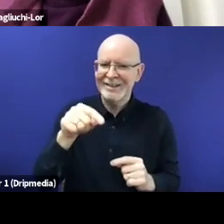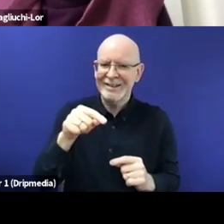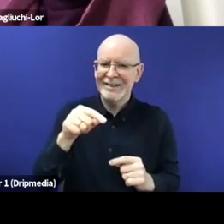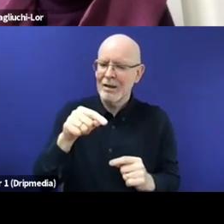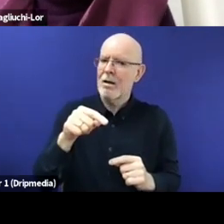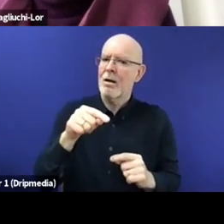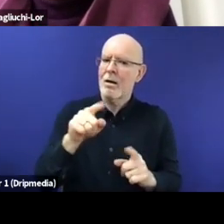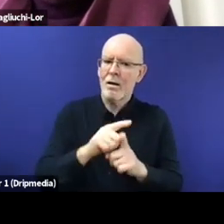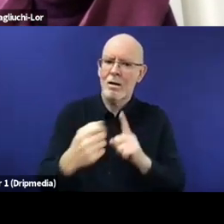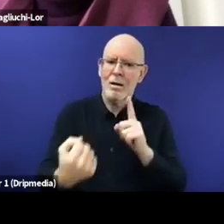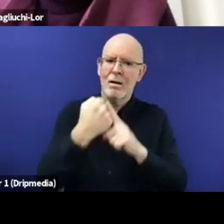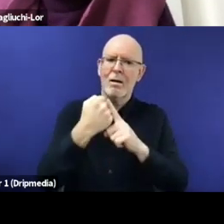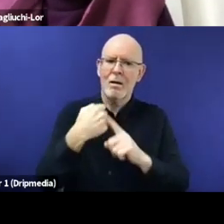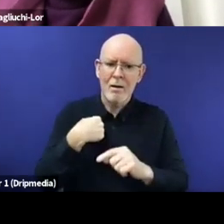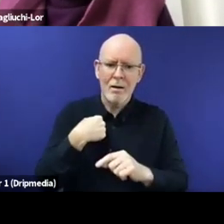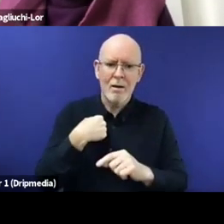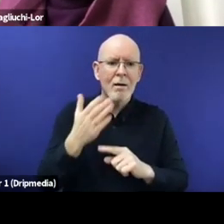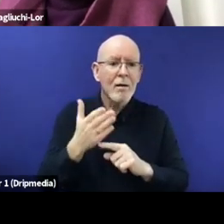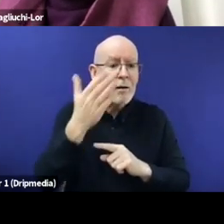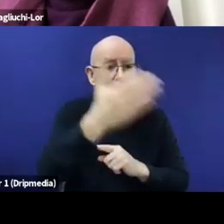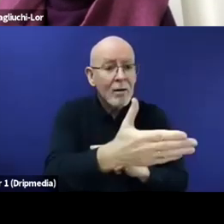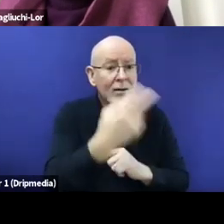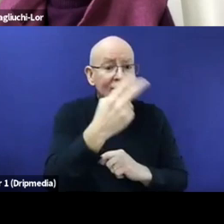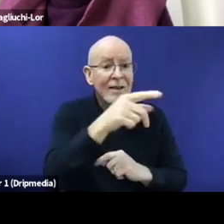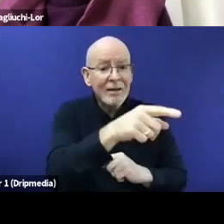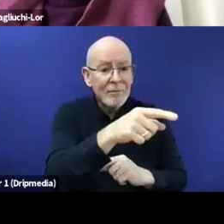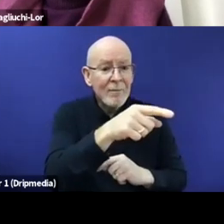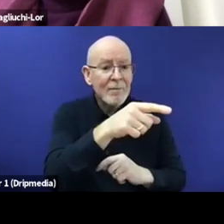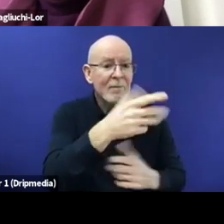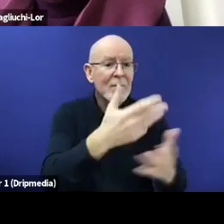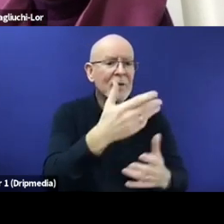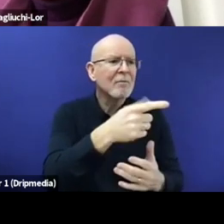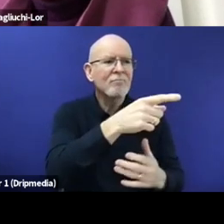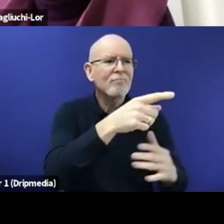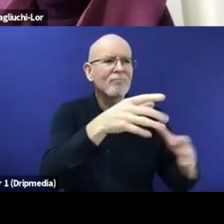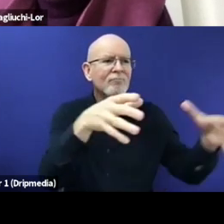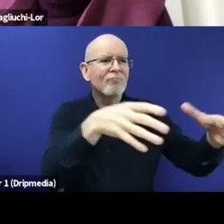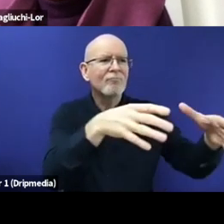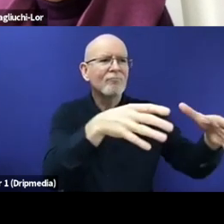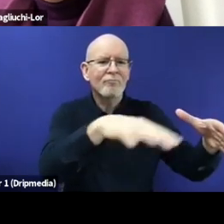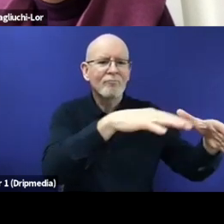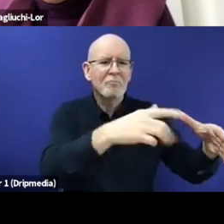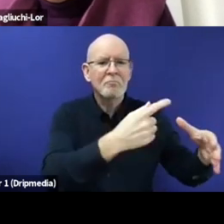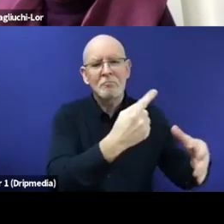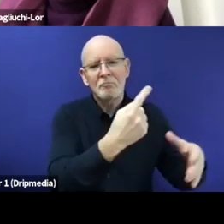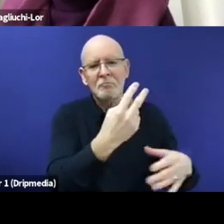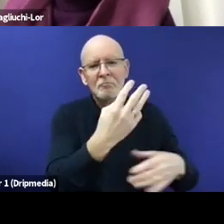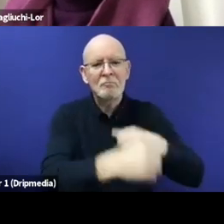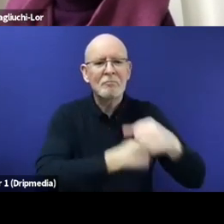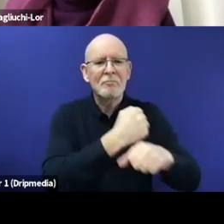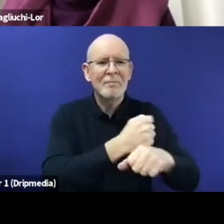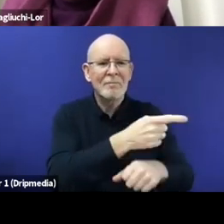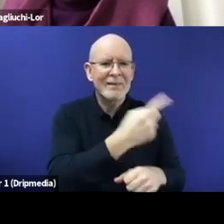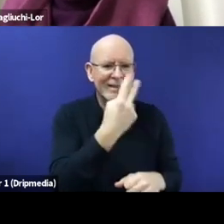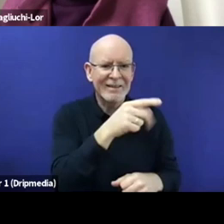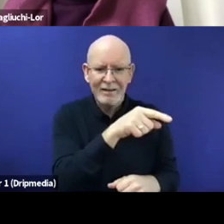speak to us in a language that we will understand. I think there's nothing, I remember talking about Dadaab, where I was many years